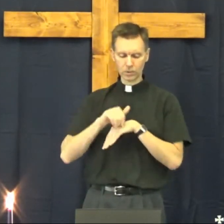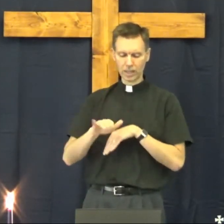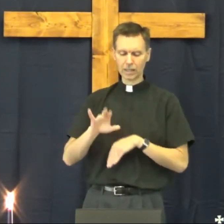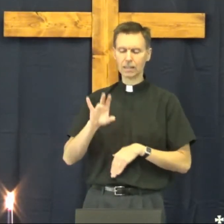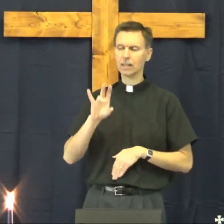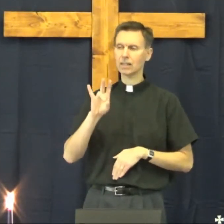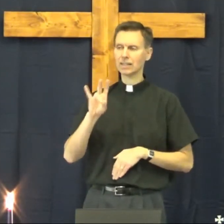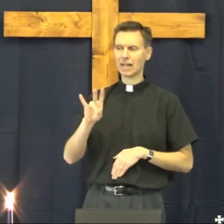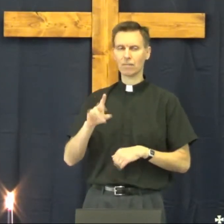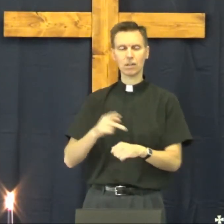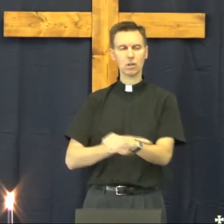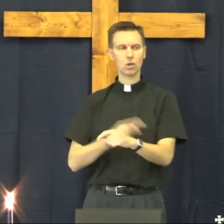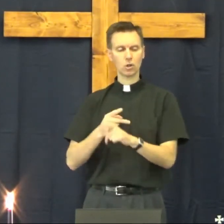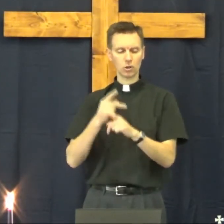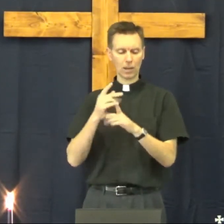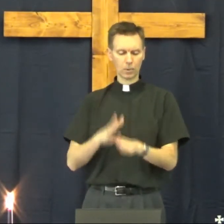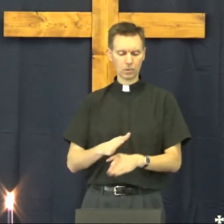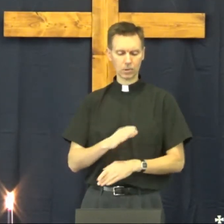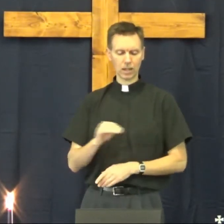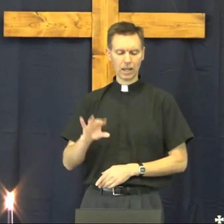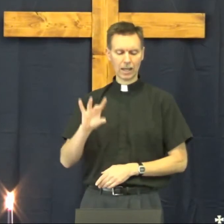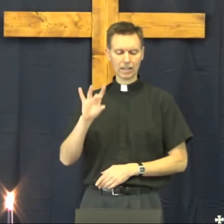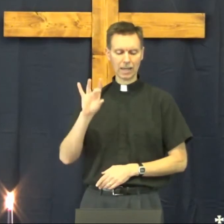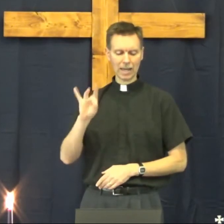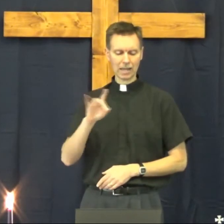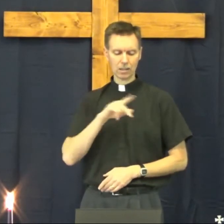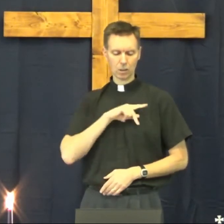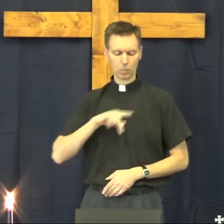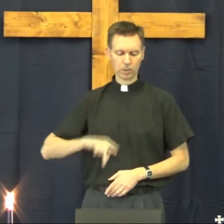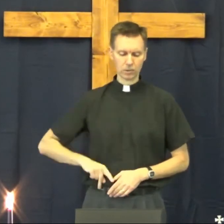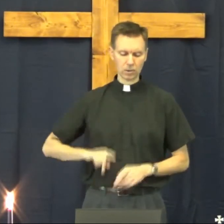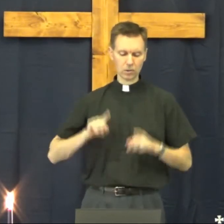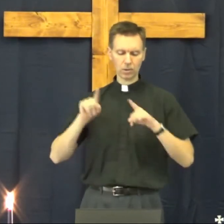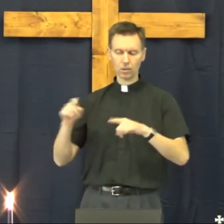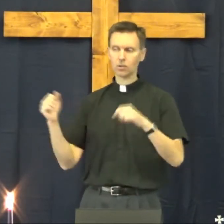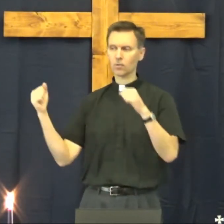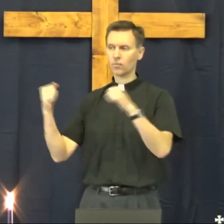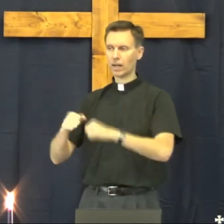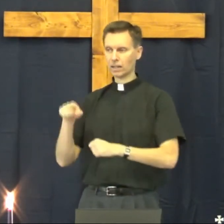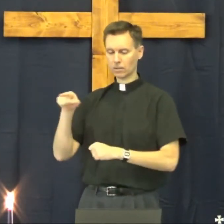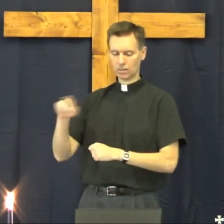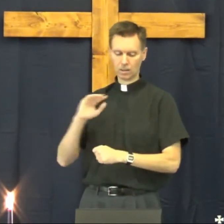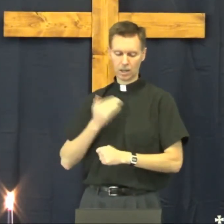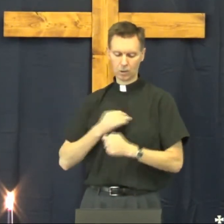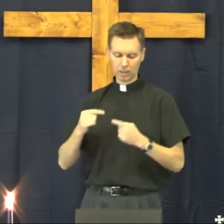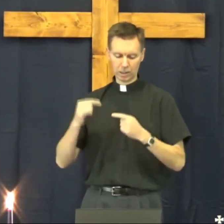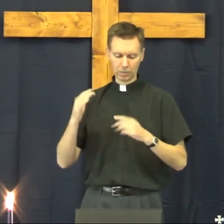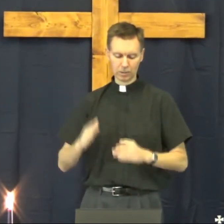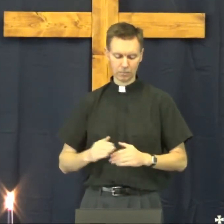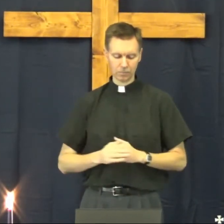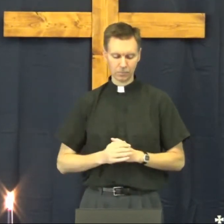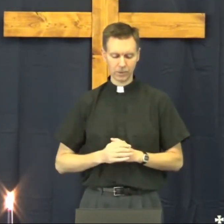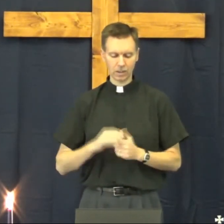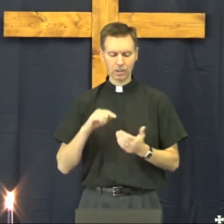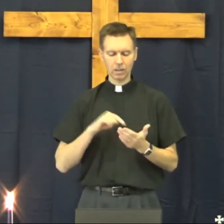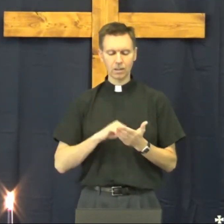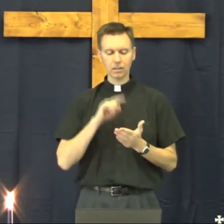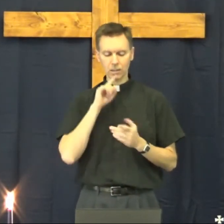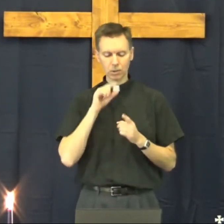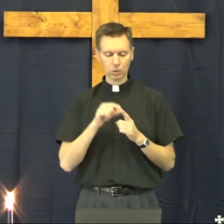send 7 shepherds and 8 princes to fight our enemy. This is the